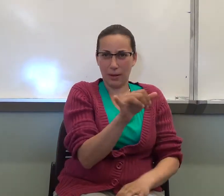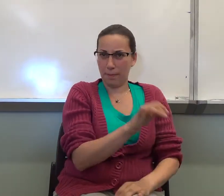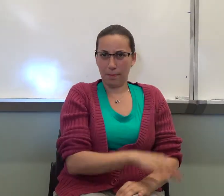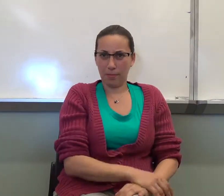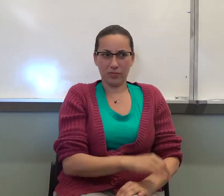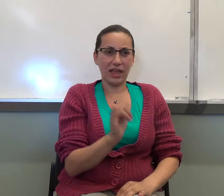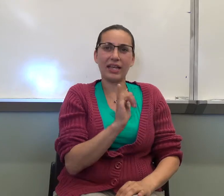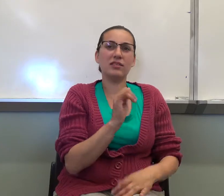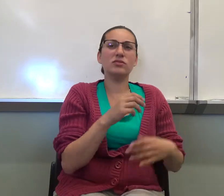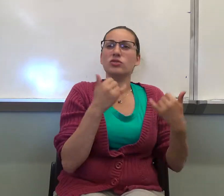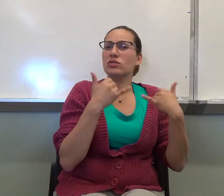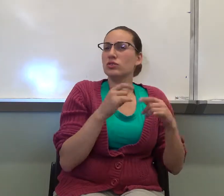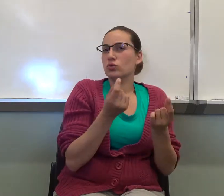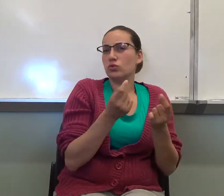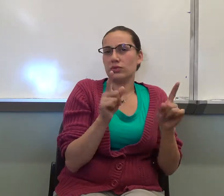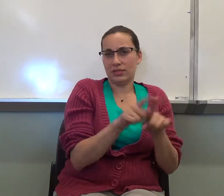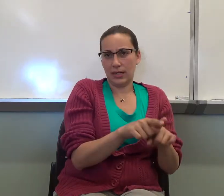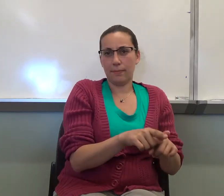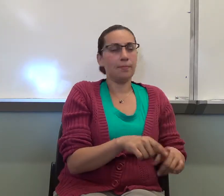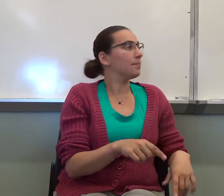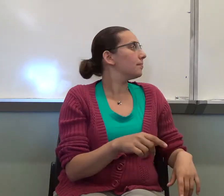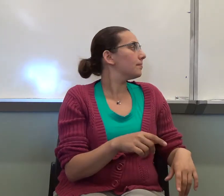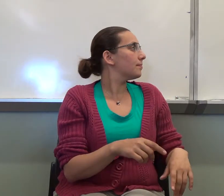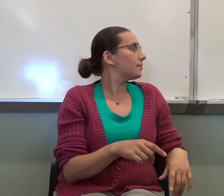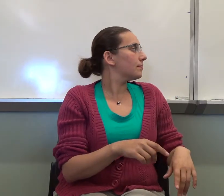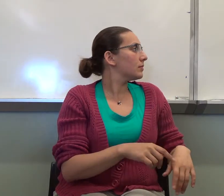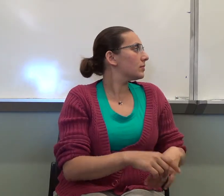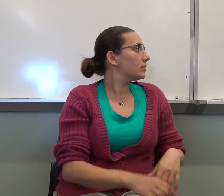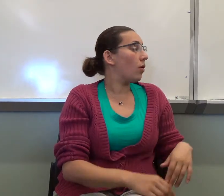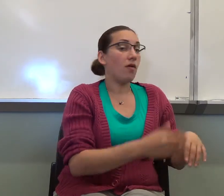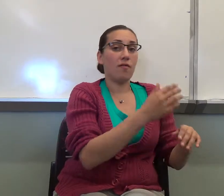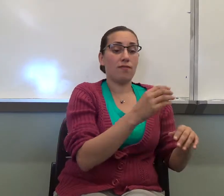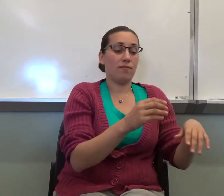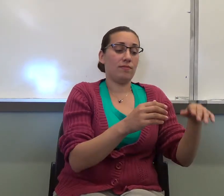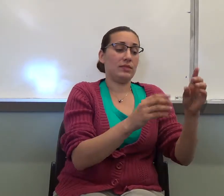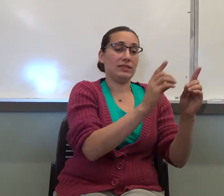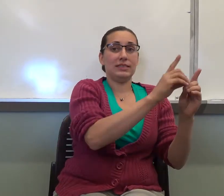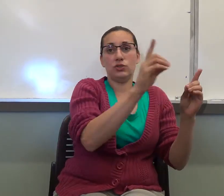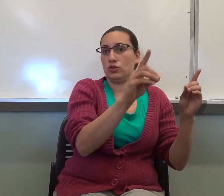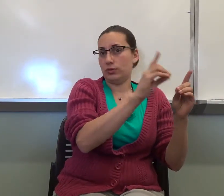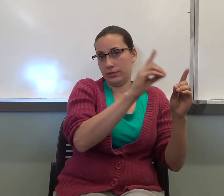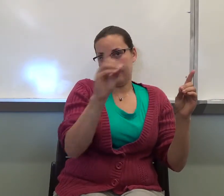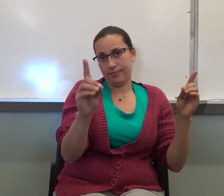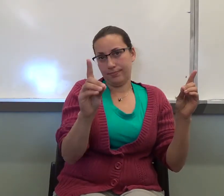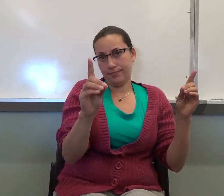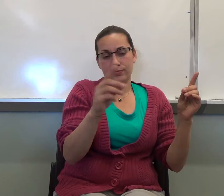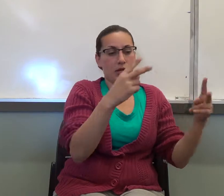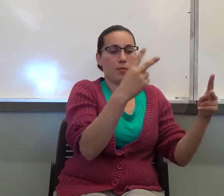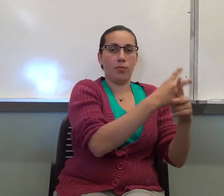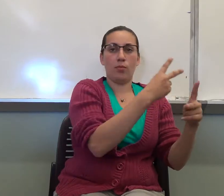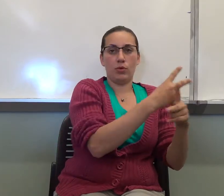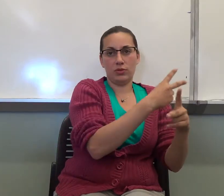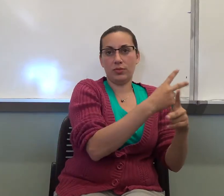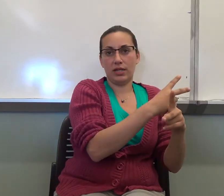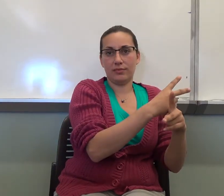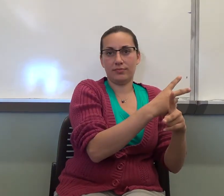of taking this number, multiply by that one, multiply by that one. Distribute the multiplication among these